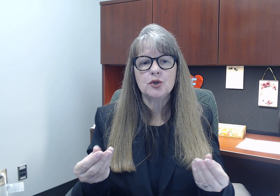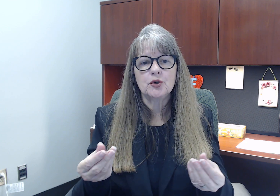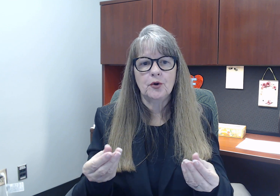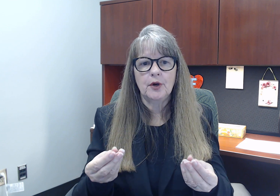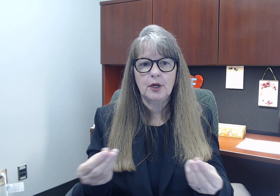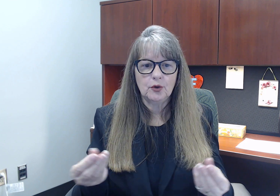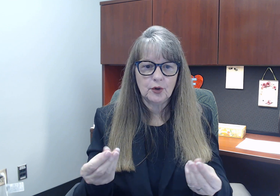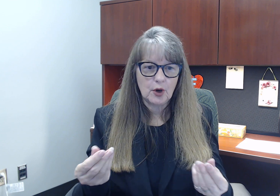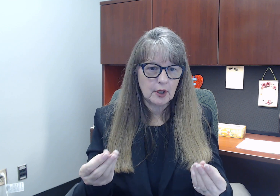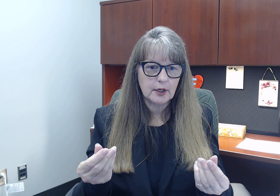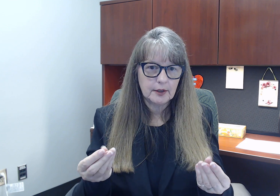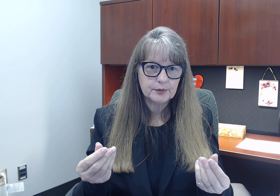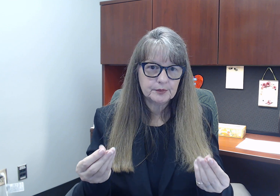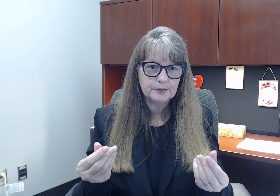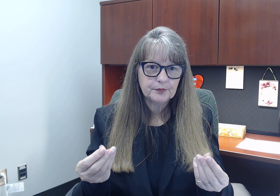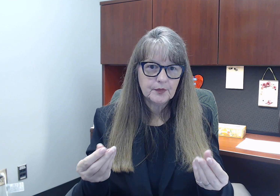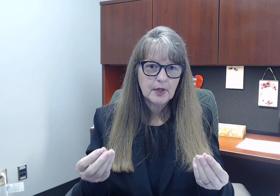or in your yard.